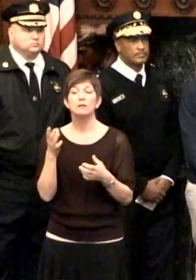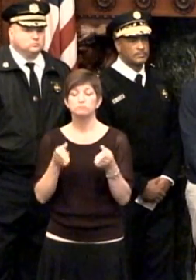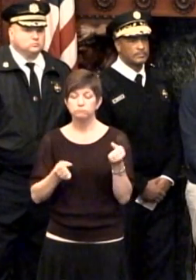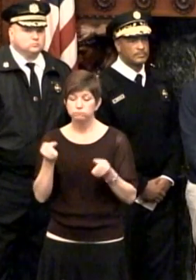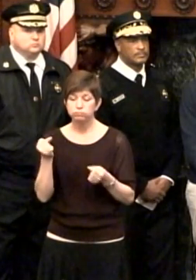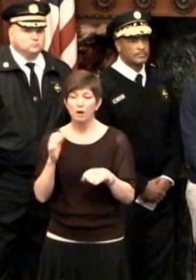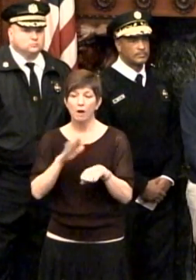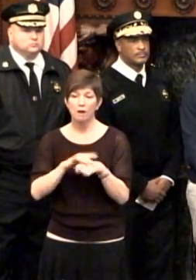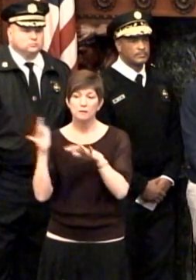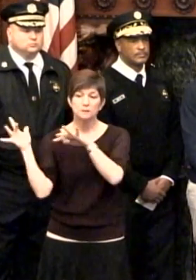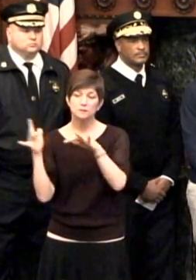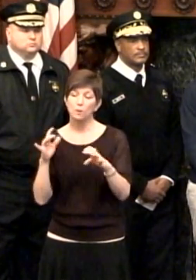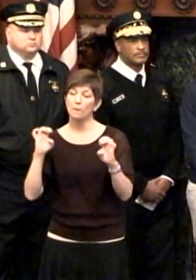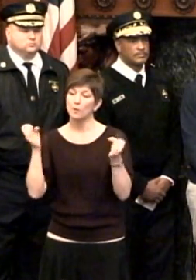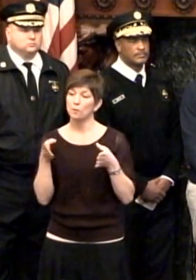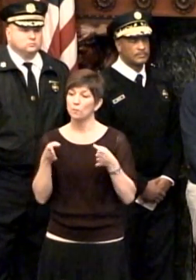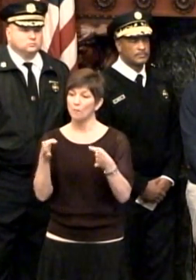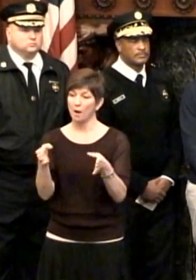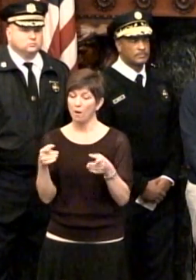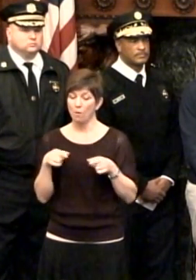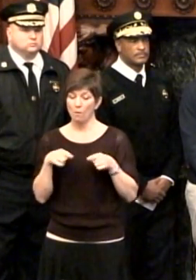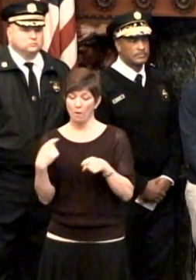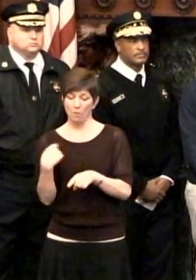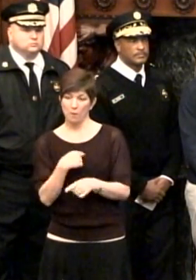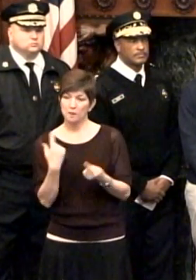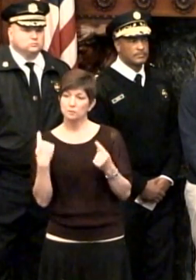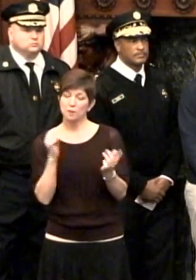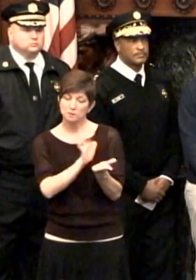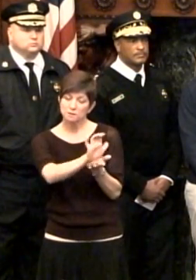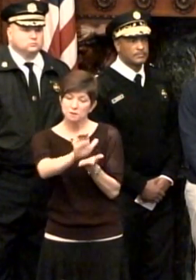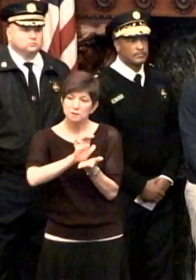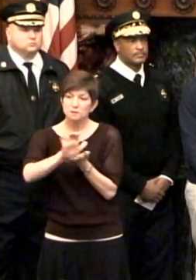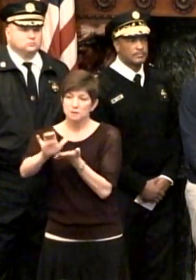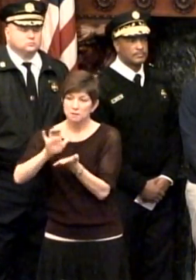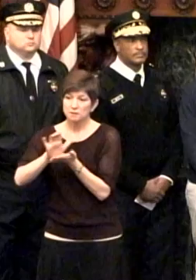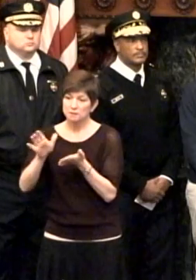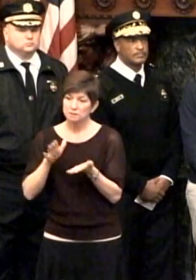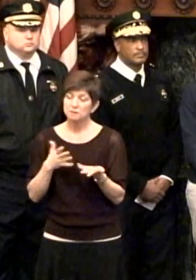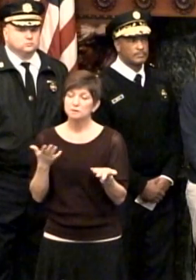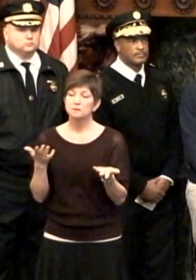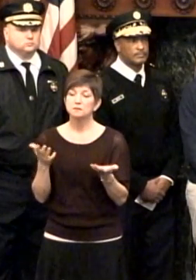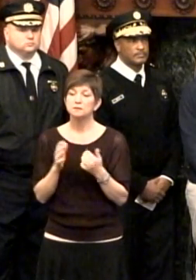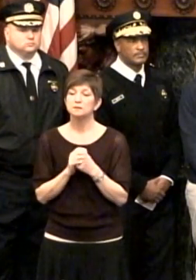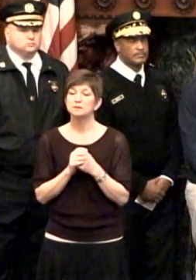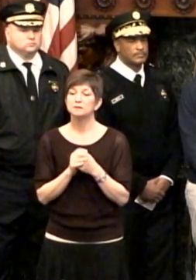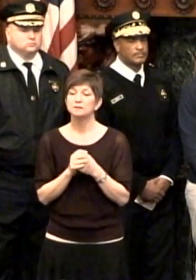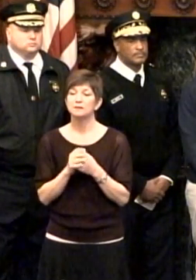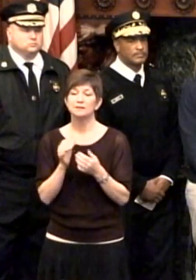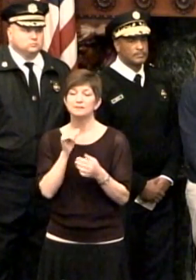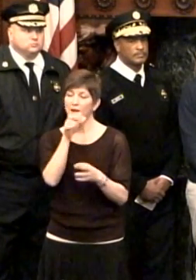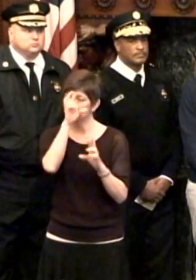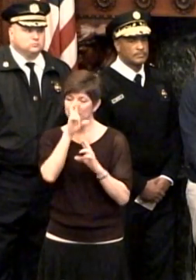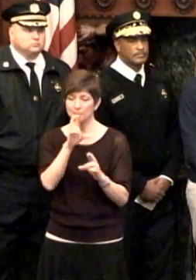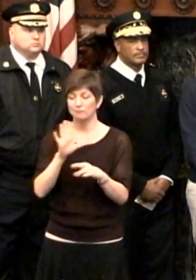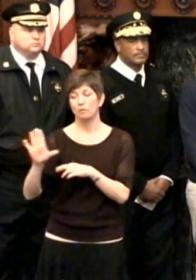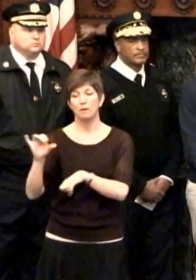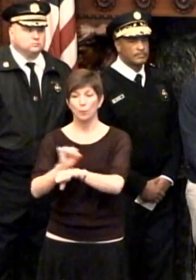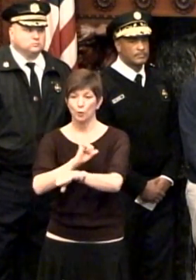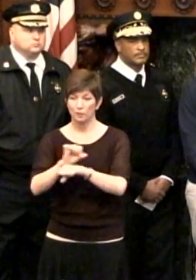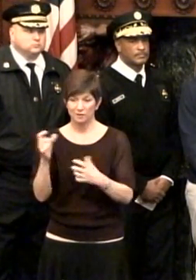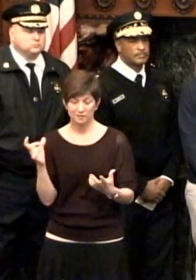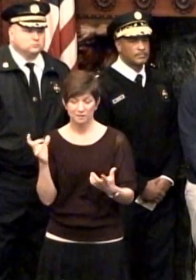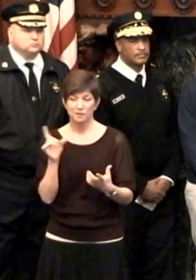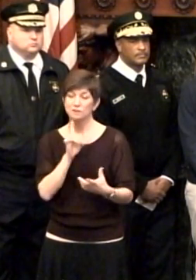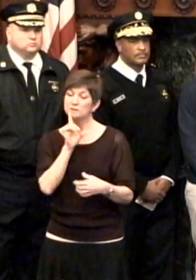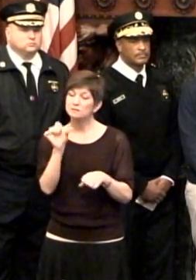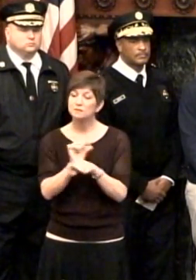snow emergency route while our public employees are out fighting this storm is disrespectful to their work and